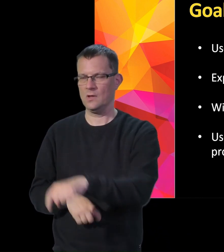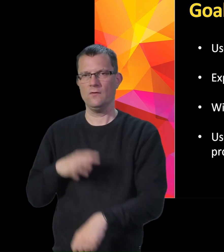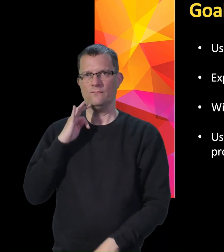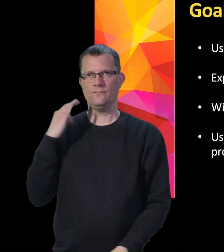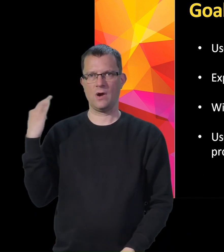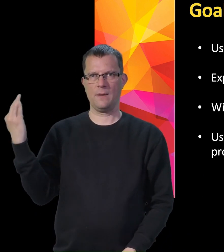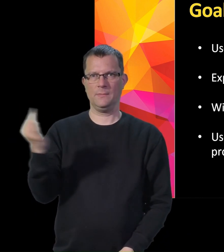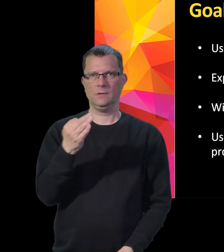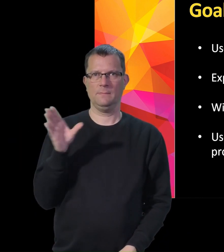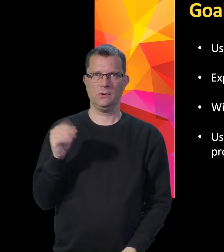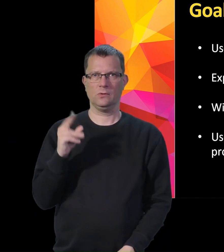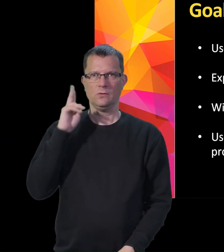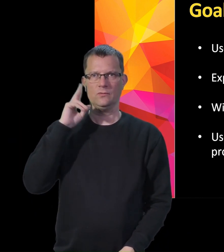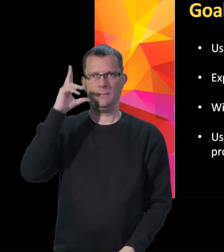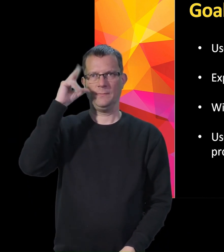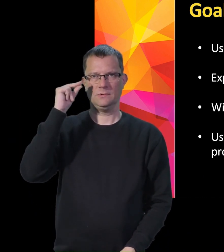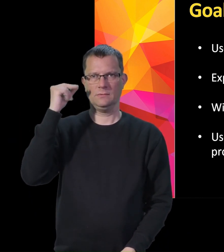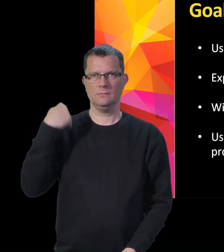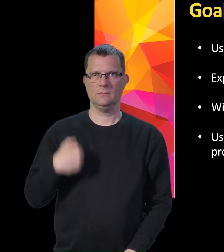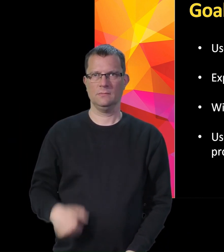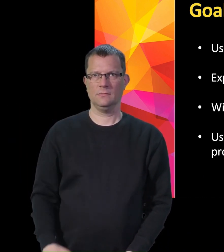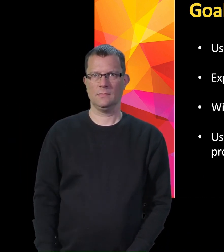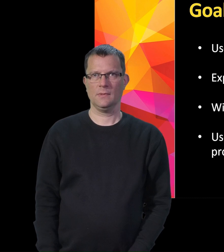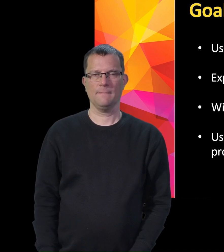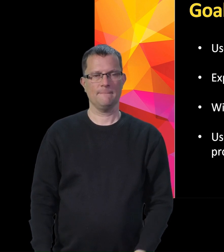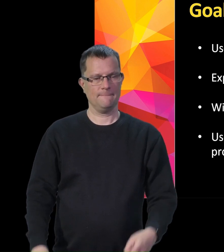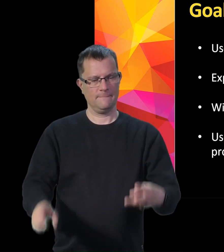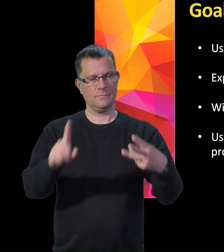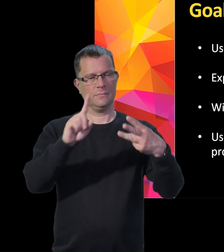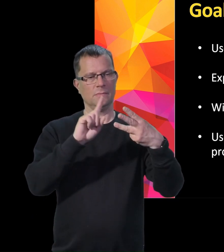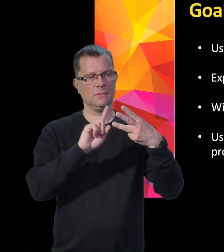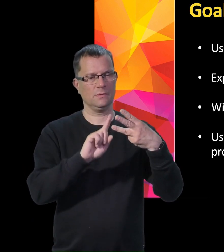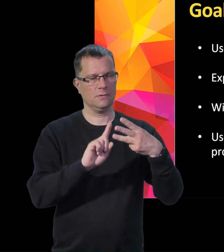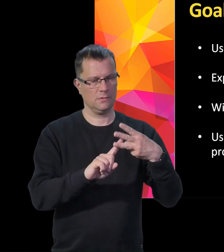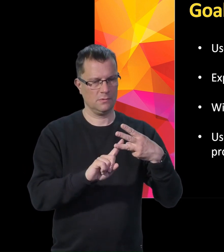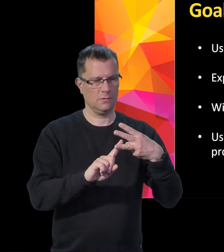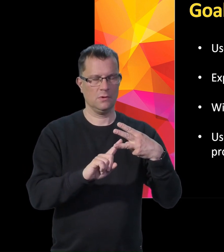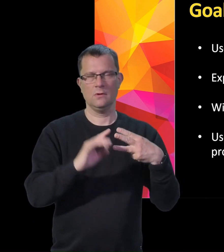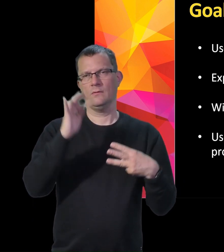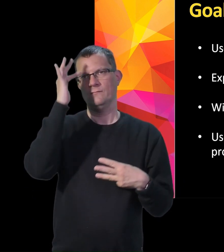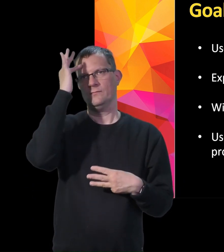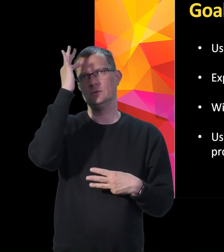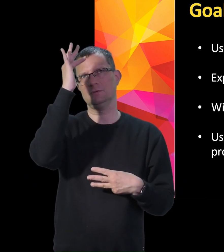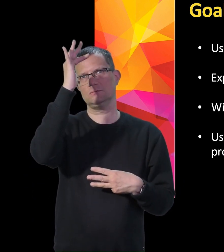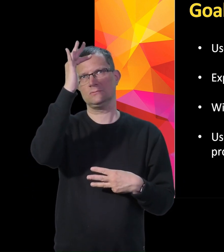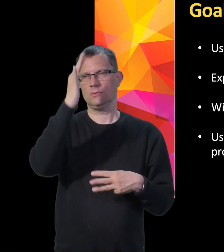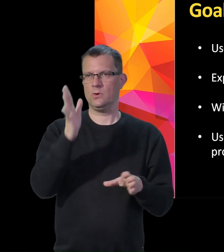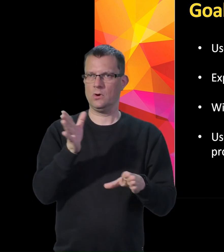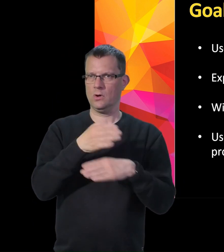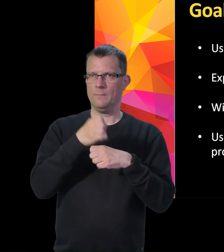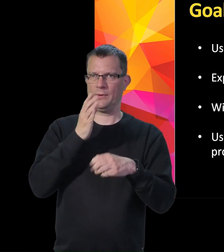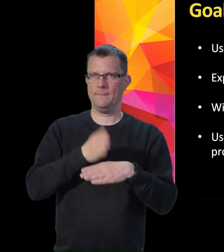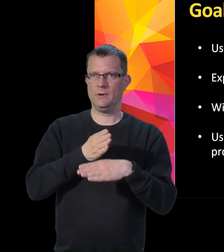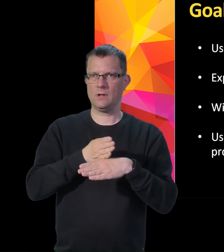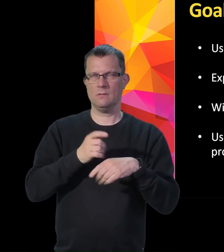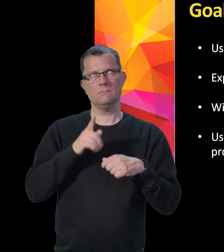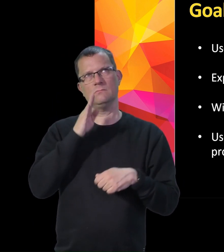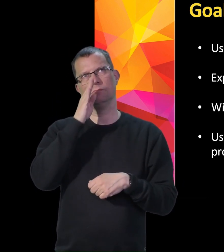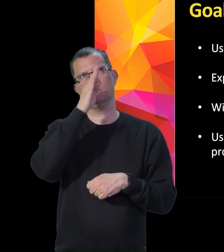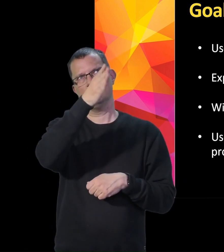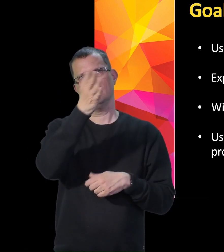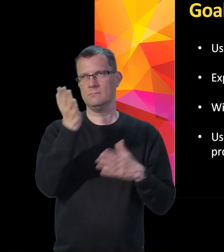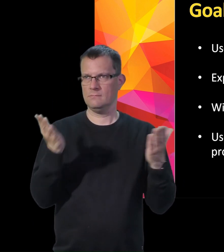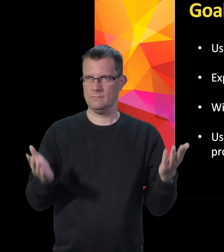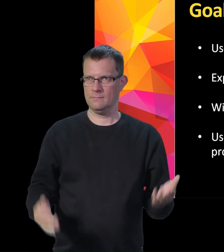deafblindness with these assistive products. The third question, what kind of assistive products do people wish